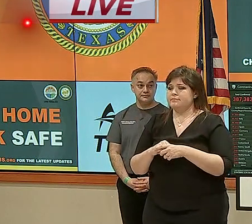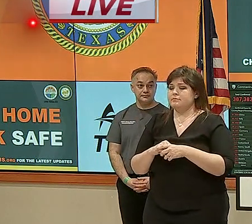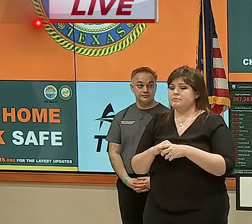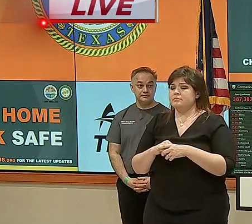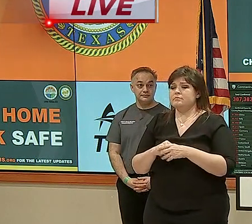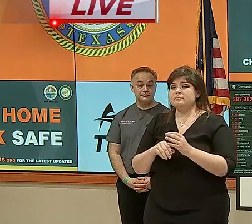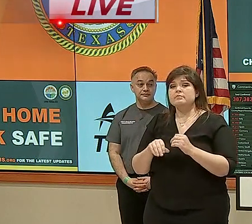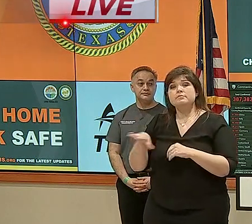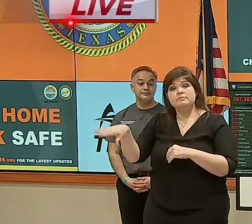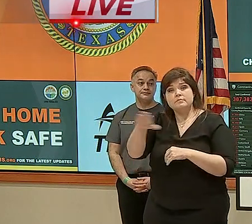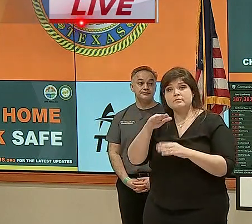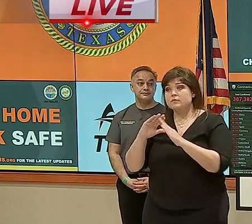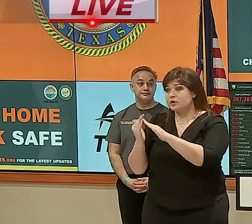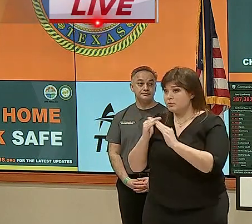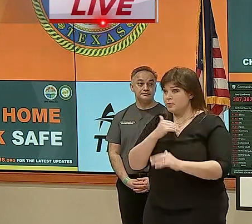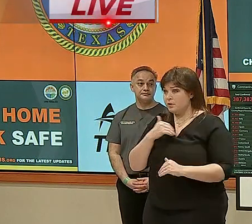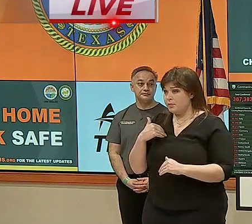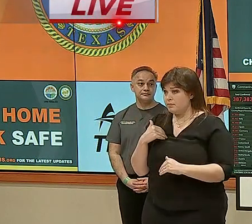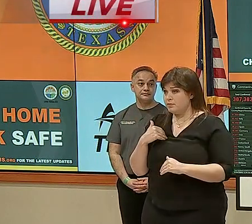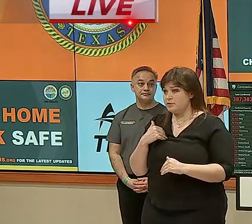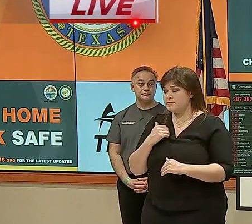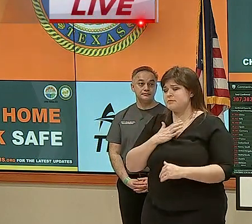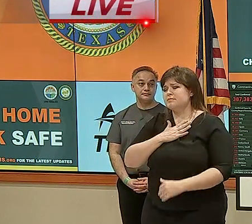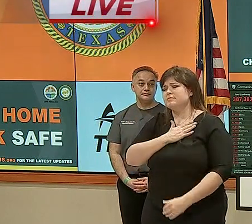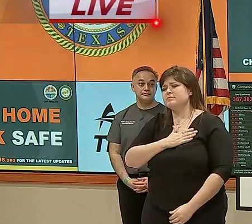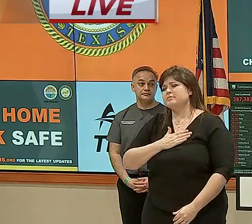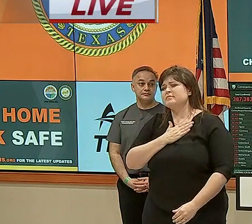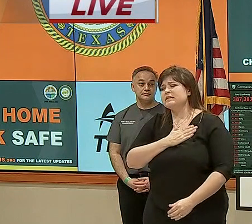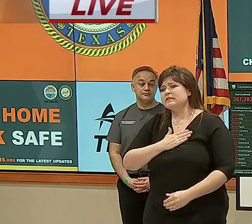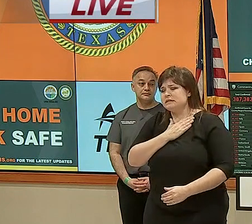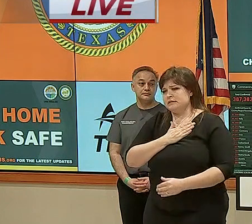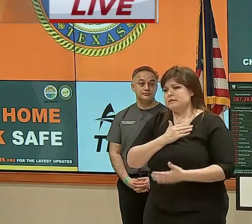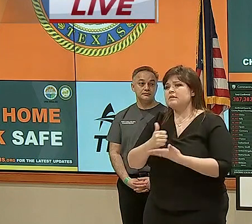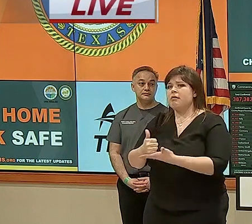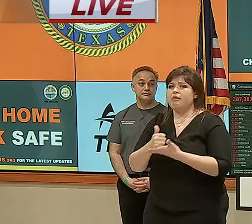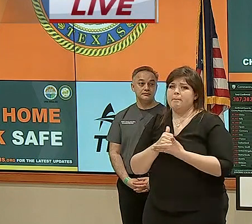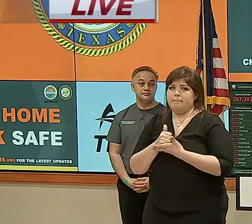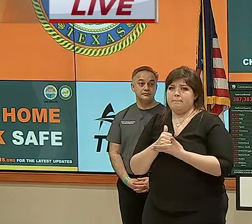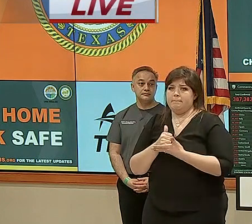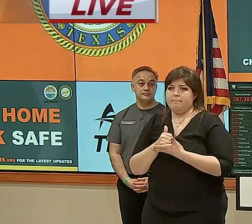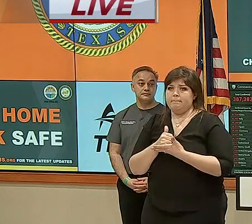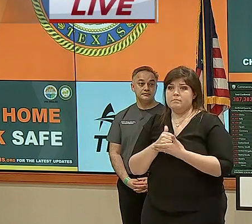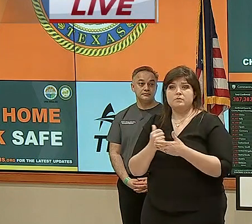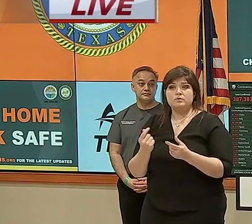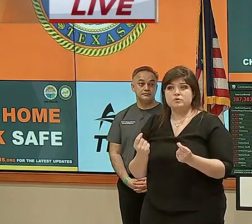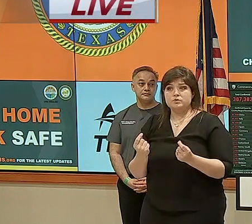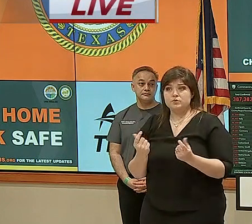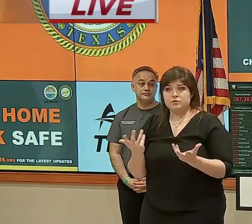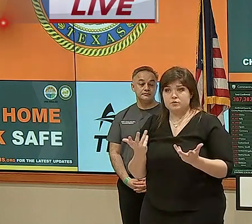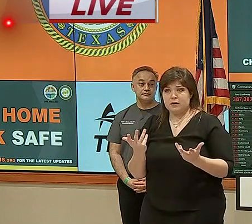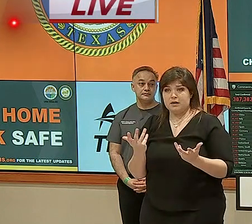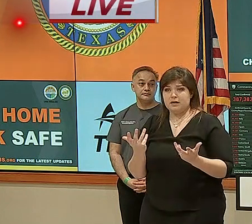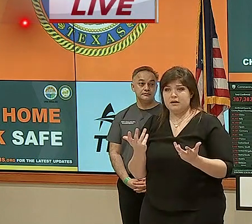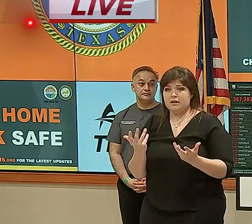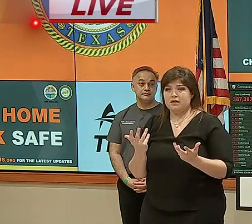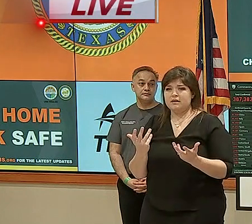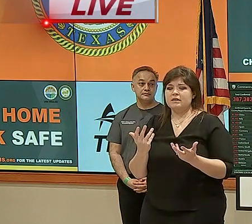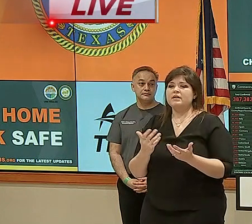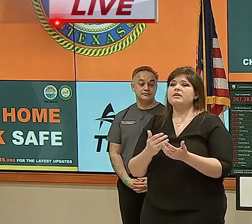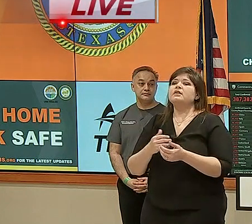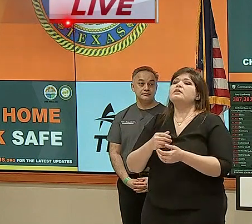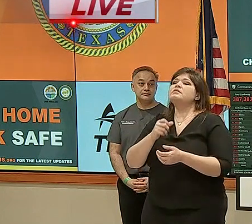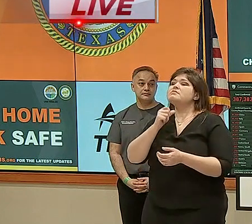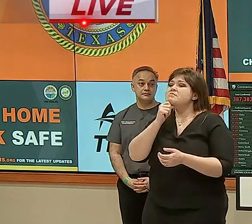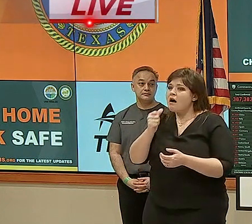community. You all can help our hospital systems by reducing the number and frequency of the